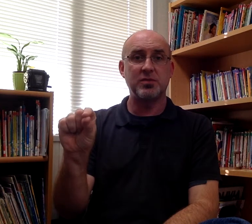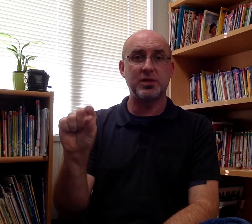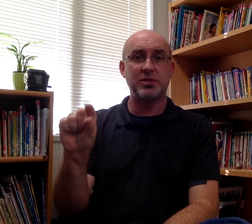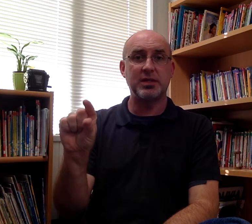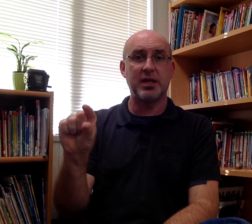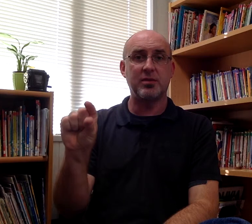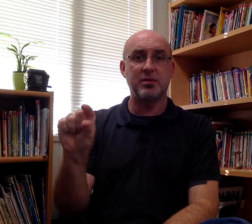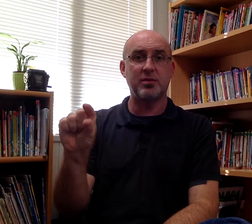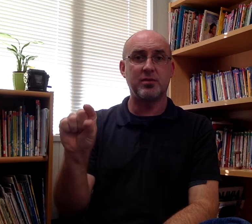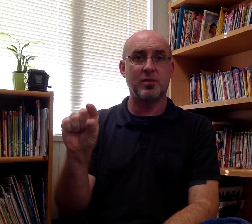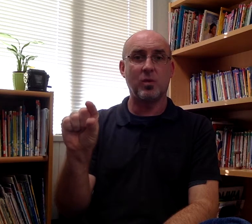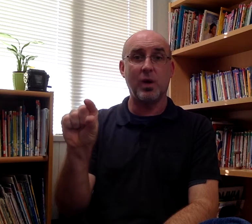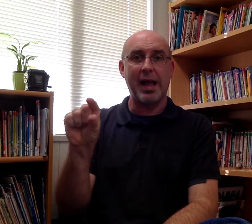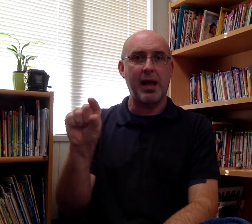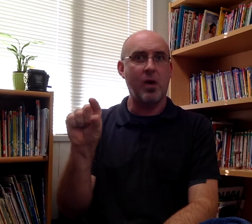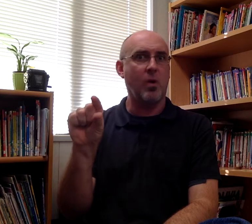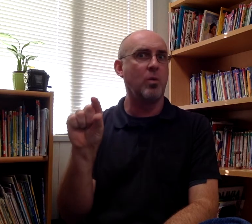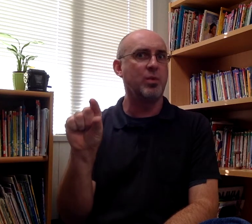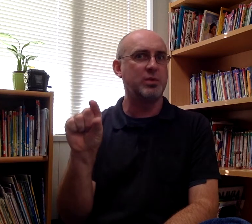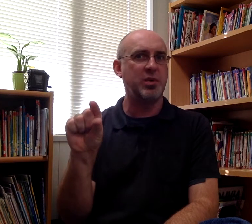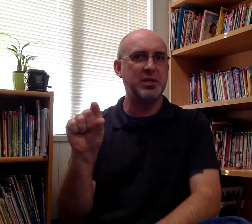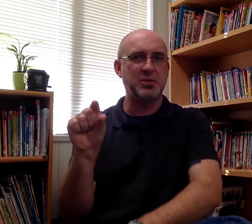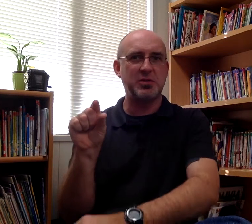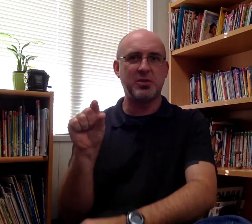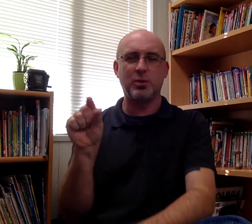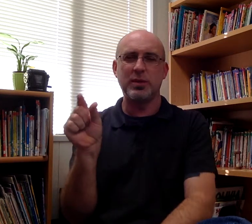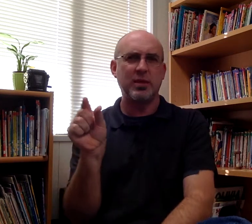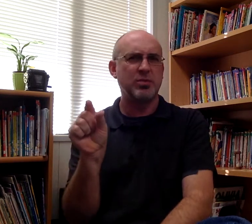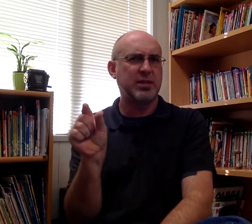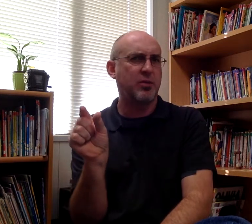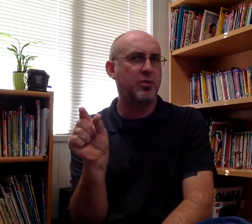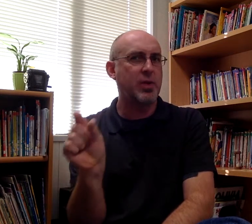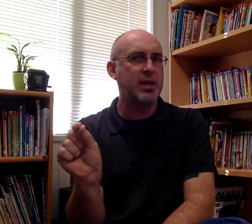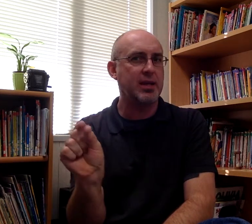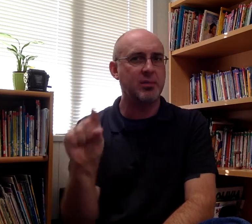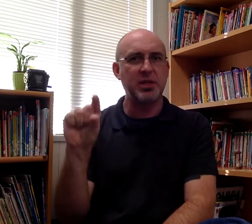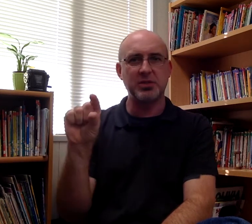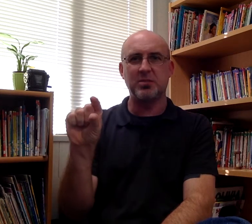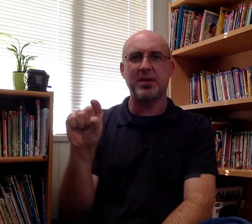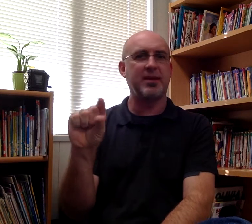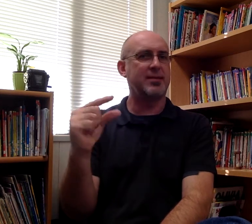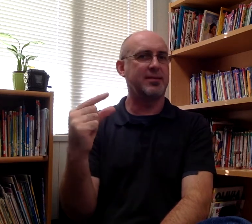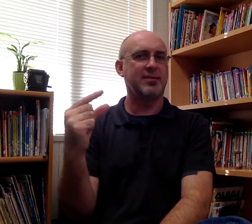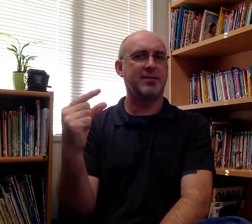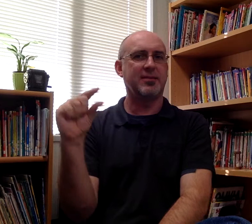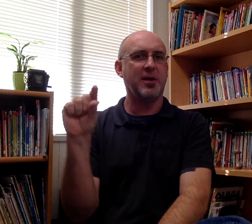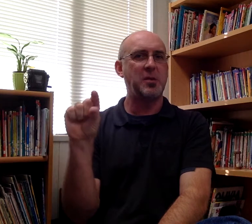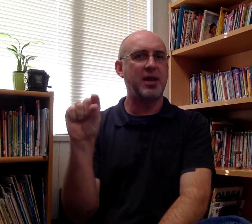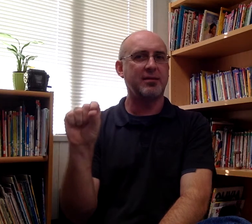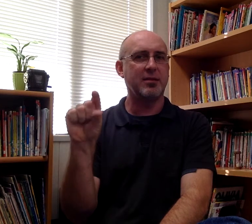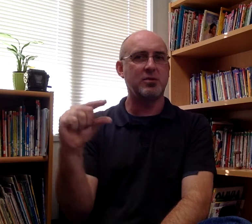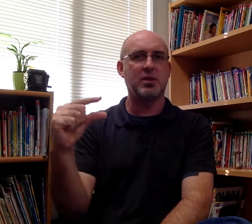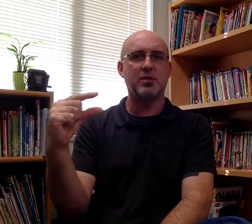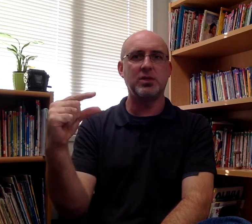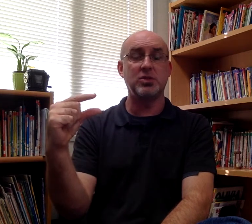fingers together, or almost pinch, so it's like you're threatening to pinch somebody. They're not quite closed all the way.